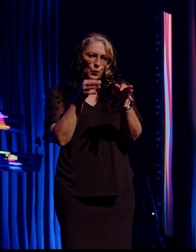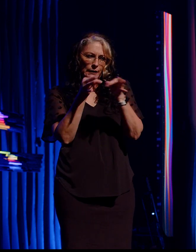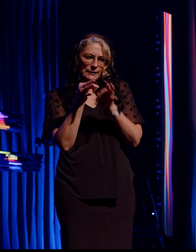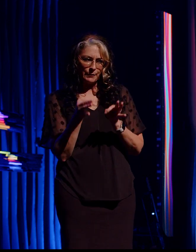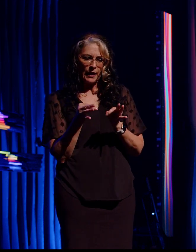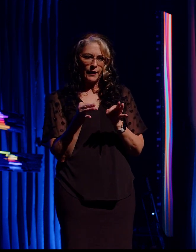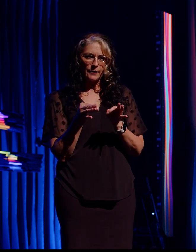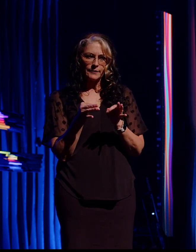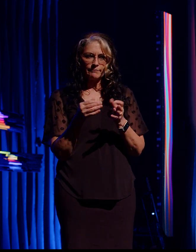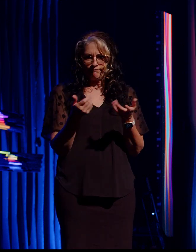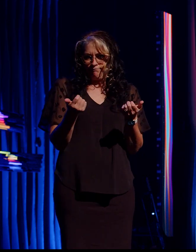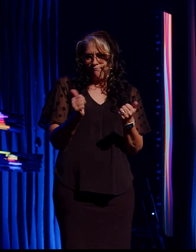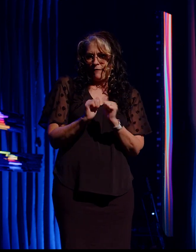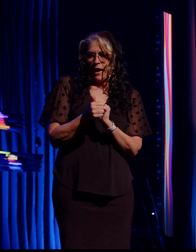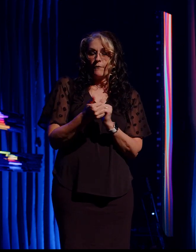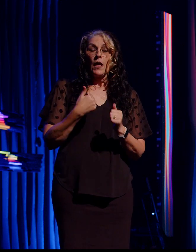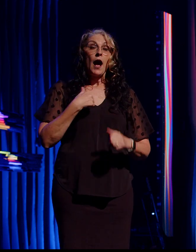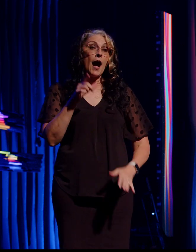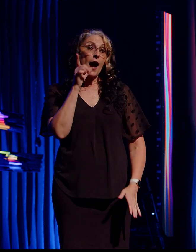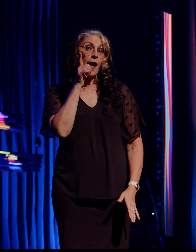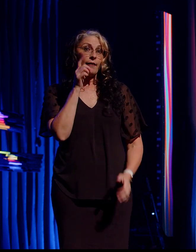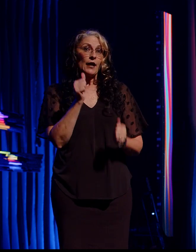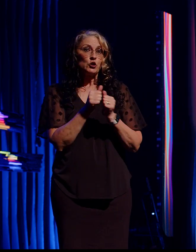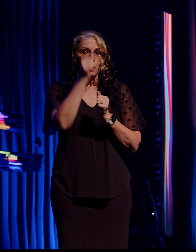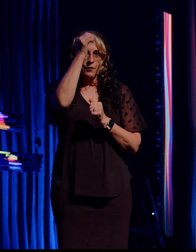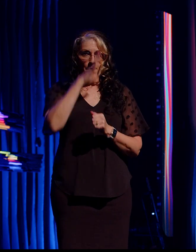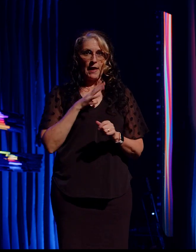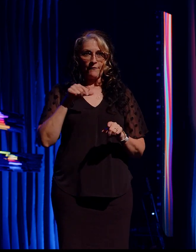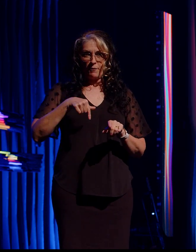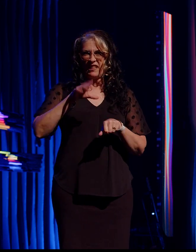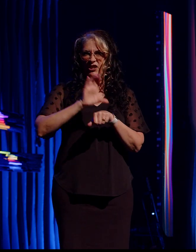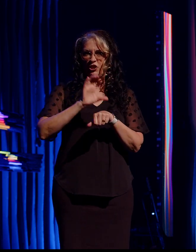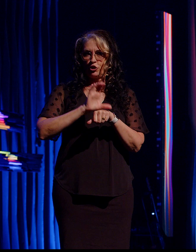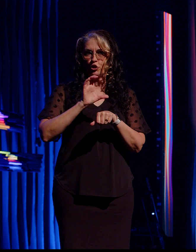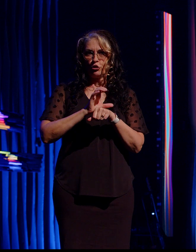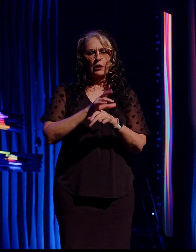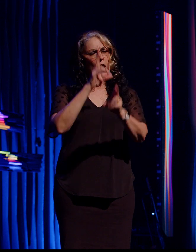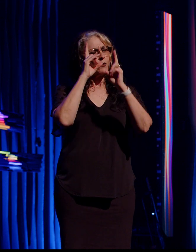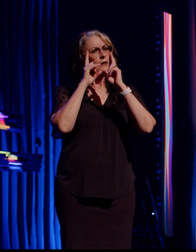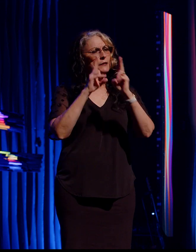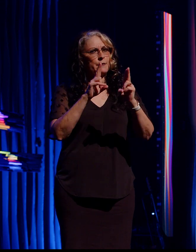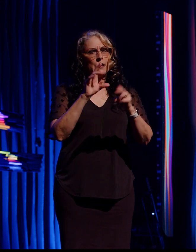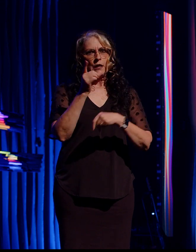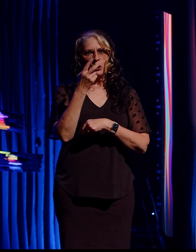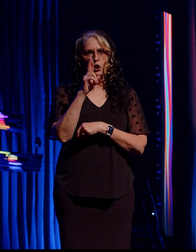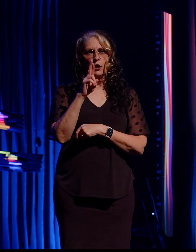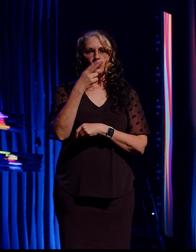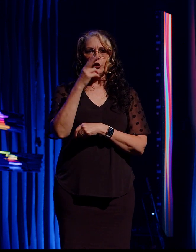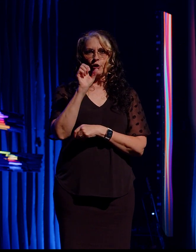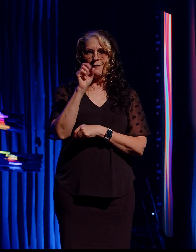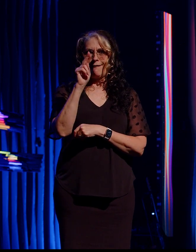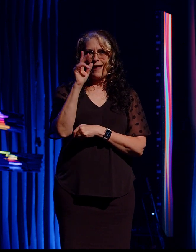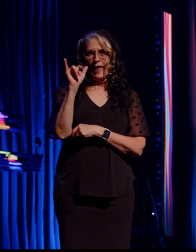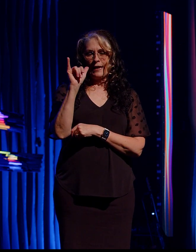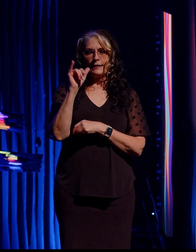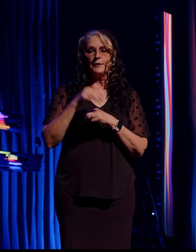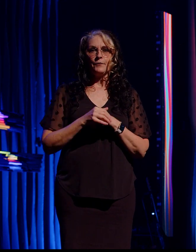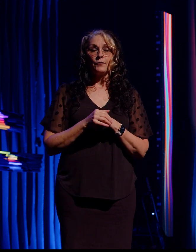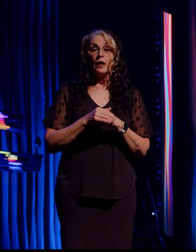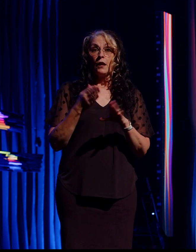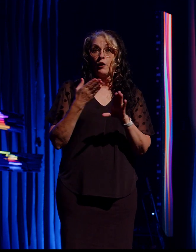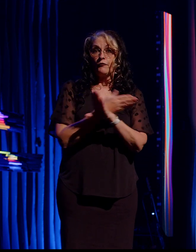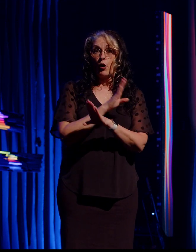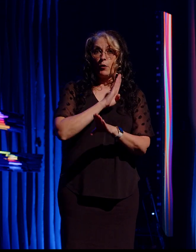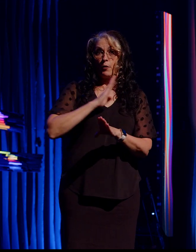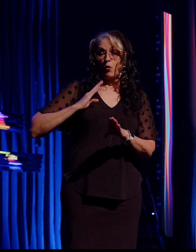words? I had lunch with a man from our church, a man I respect in our church, Dr. Andy Harity, a former board member